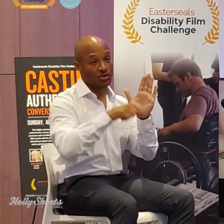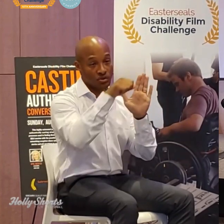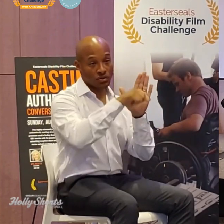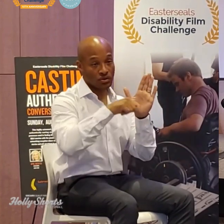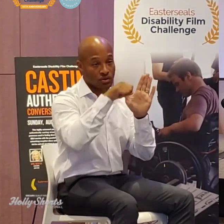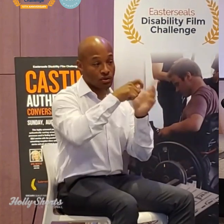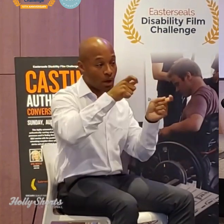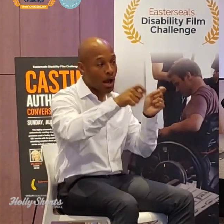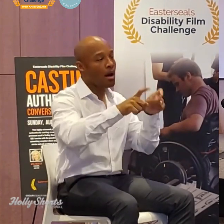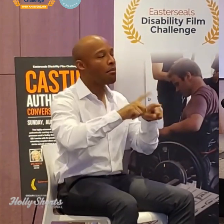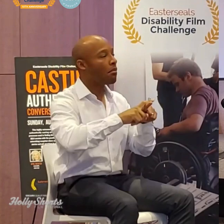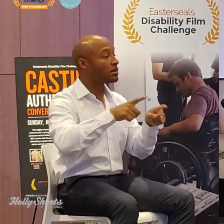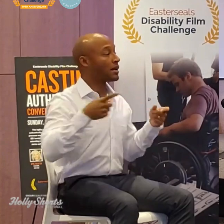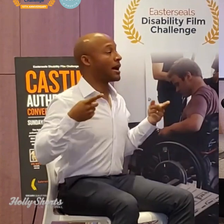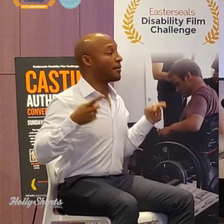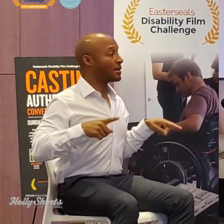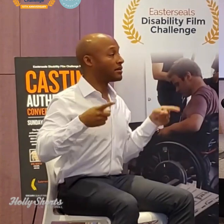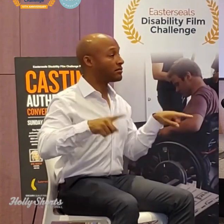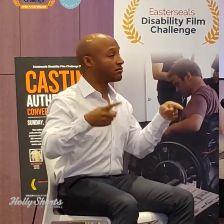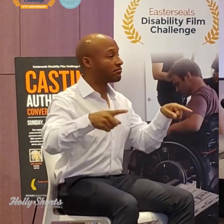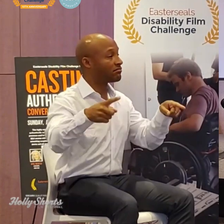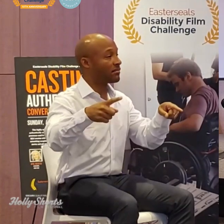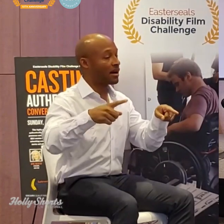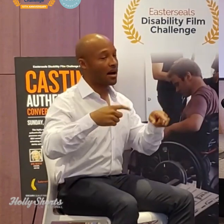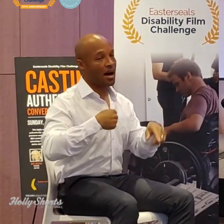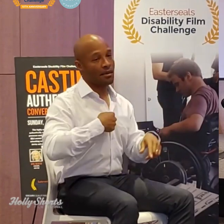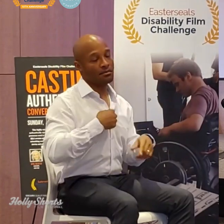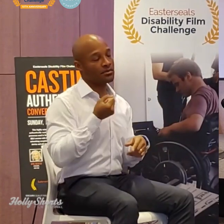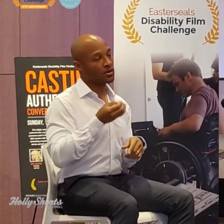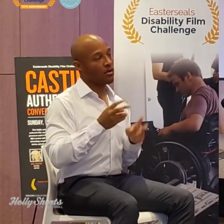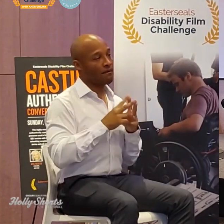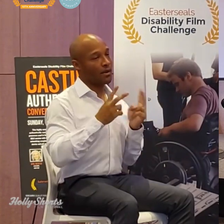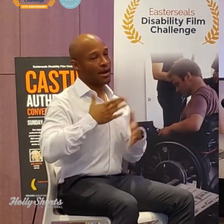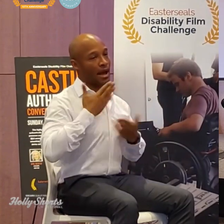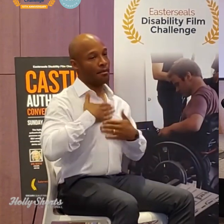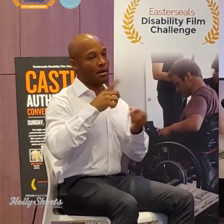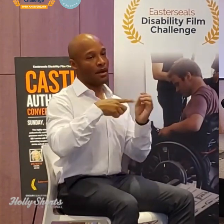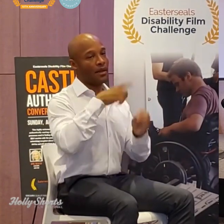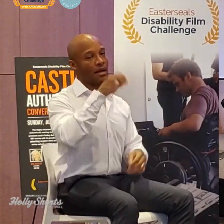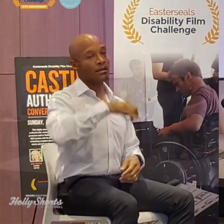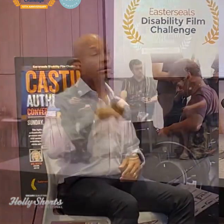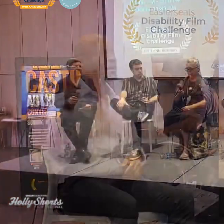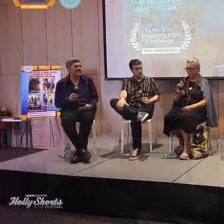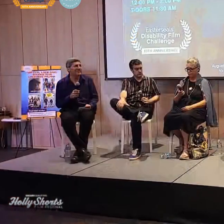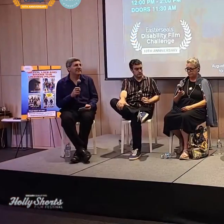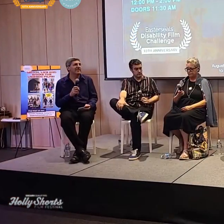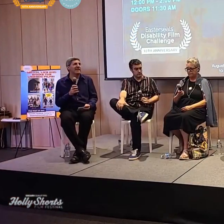happening, and I'm so very happy about that. Wonderful.